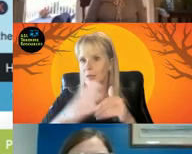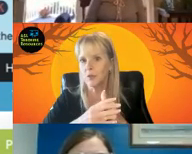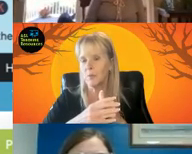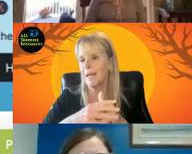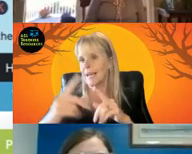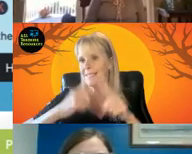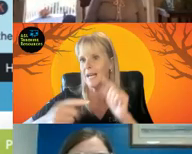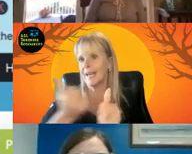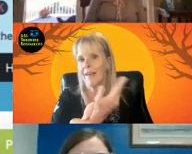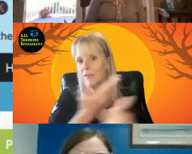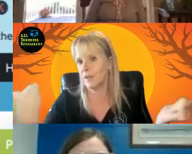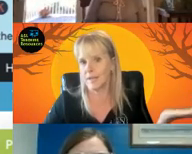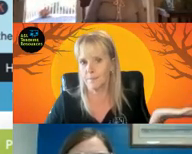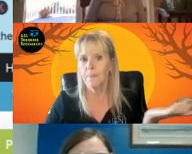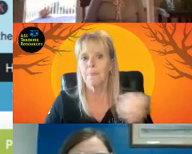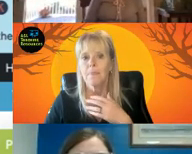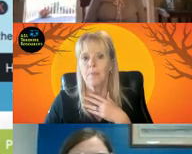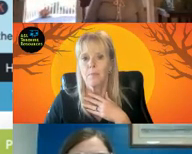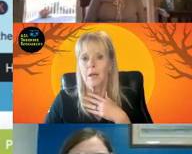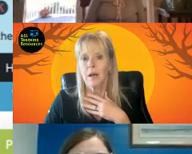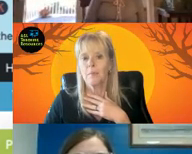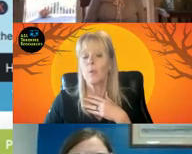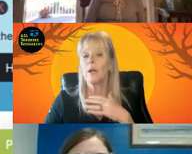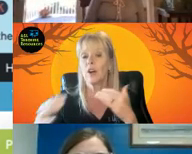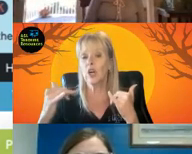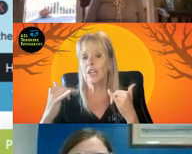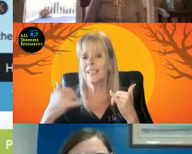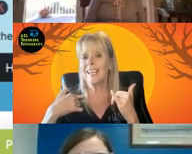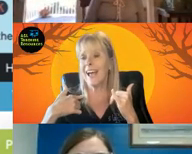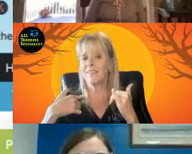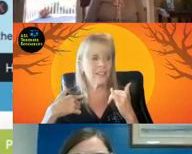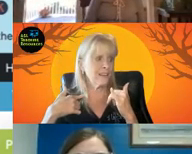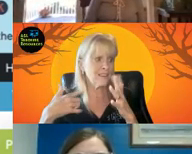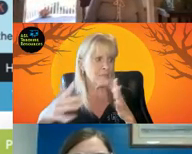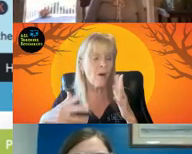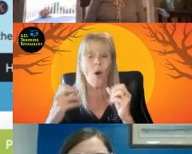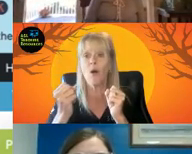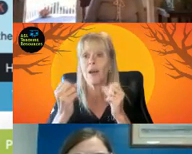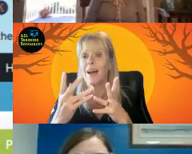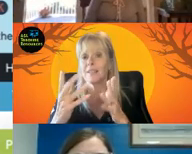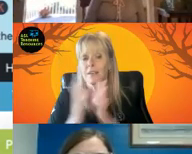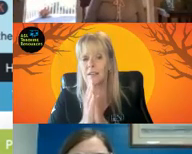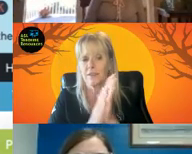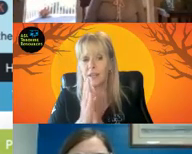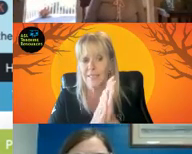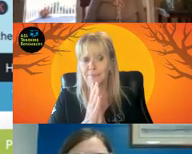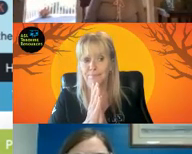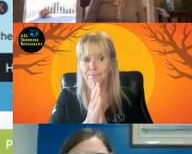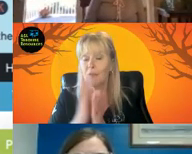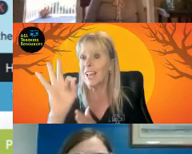the classroom and I sign everything. And we are currently having all kinds